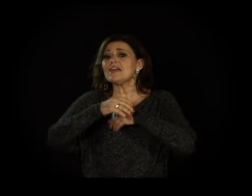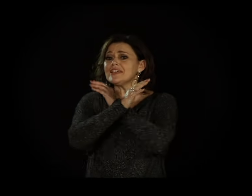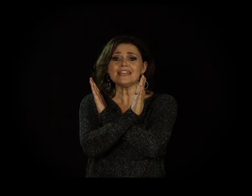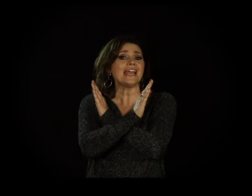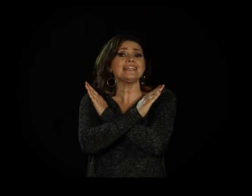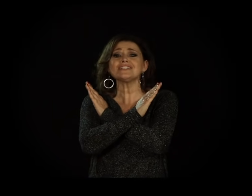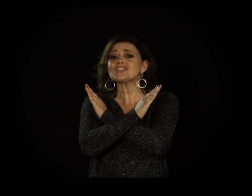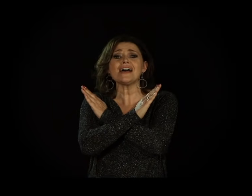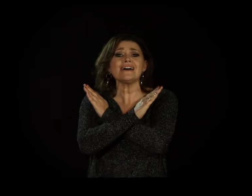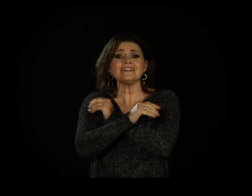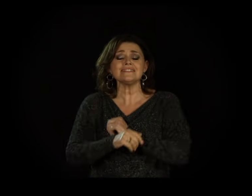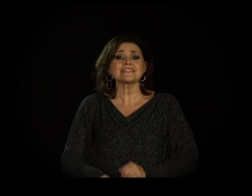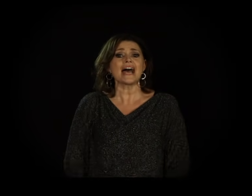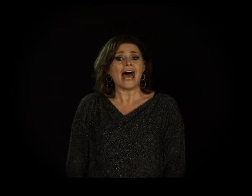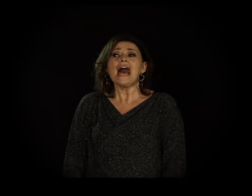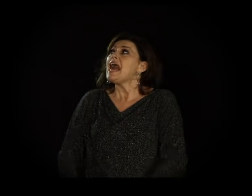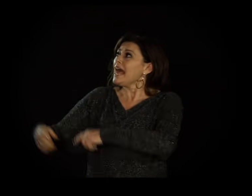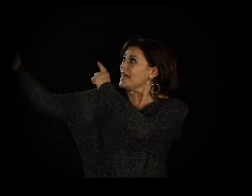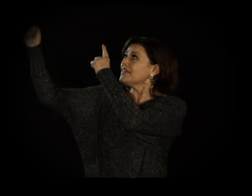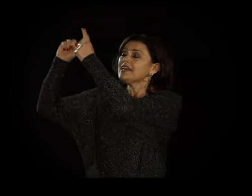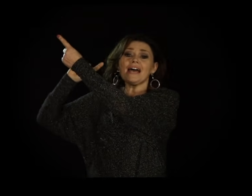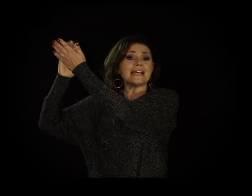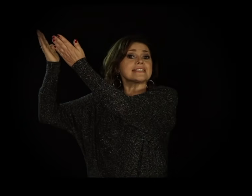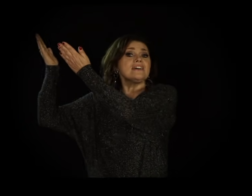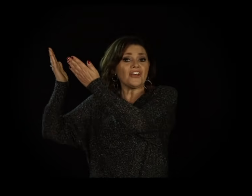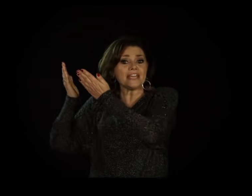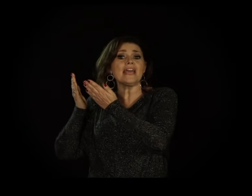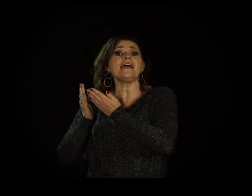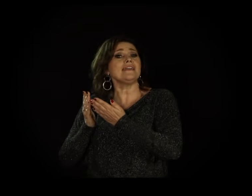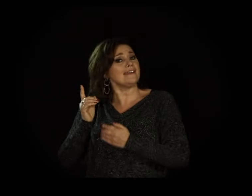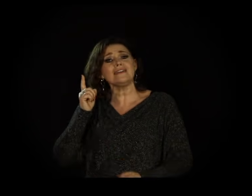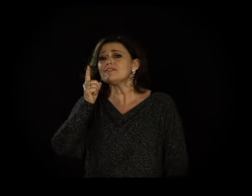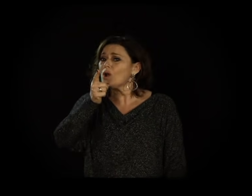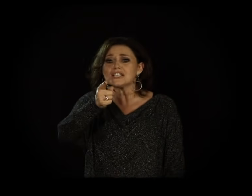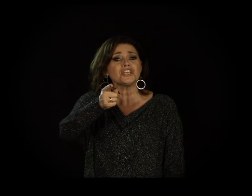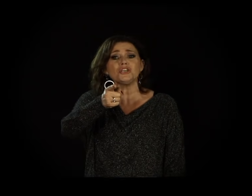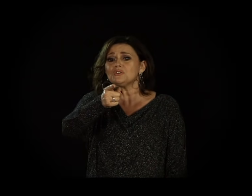the angels And the answer they gave was you